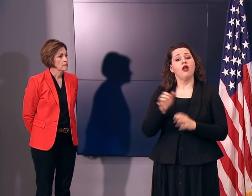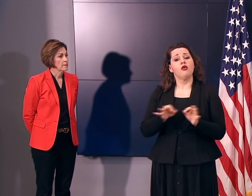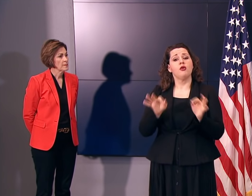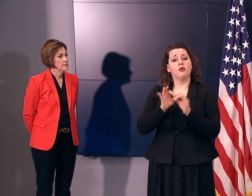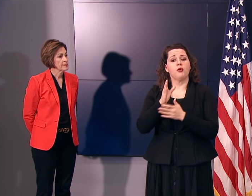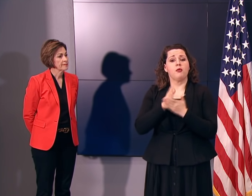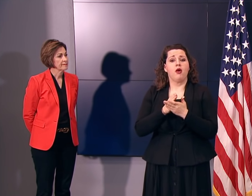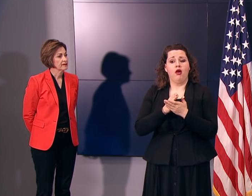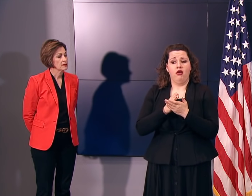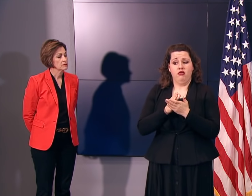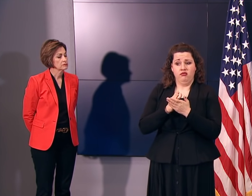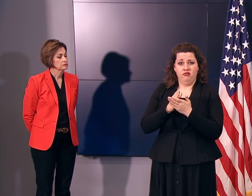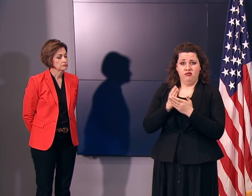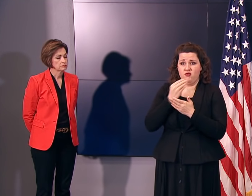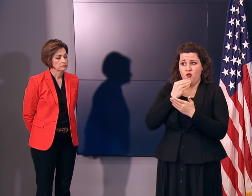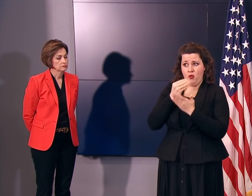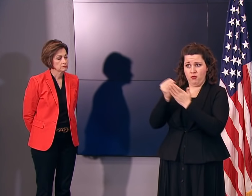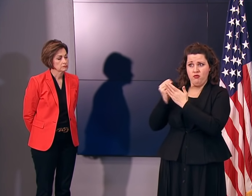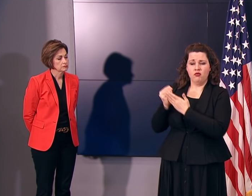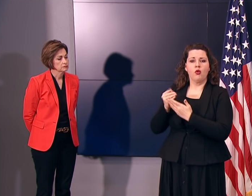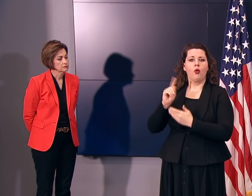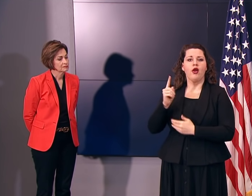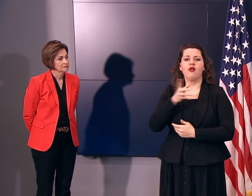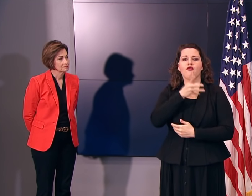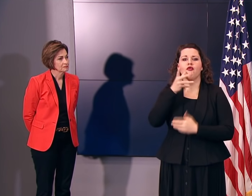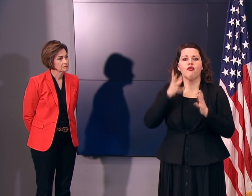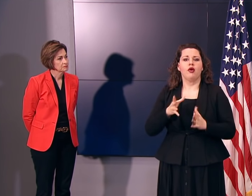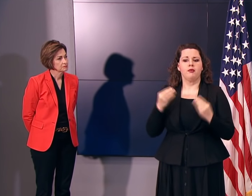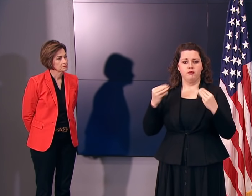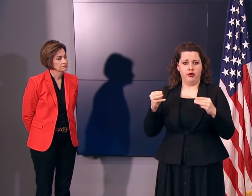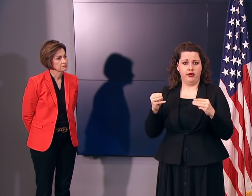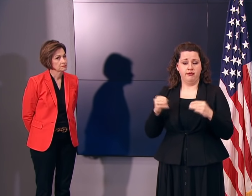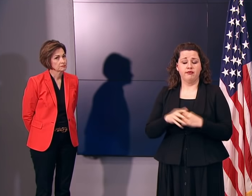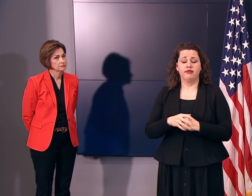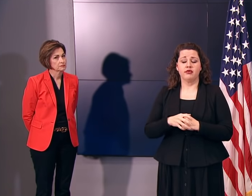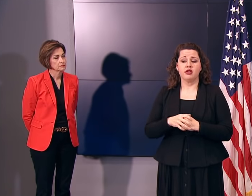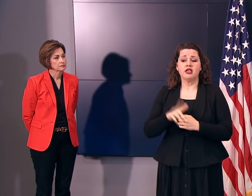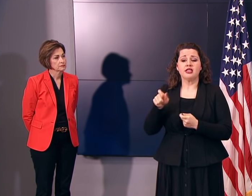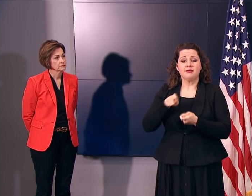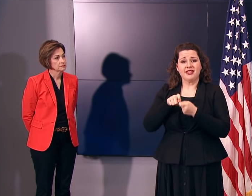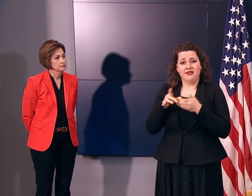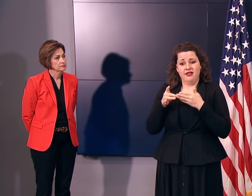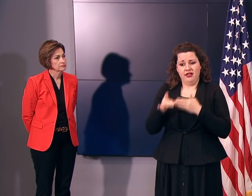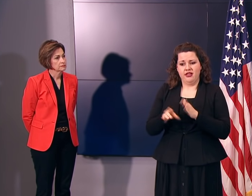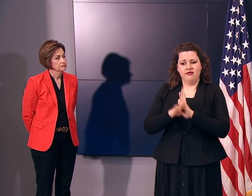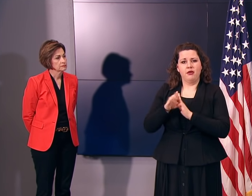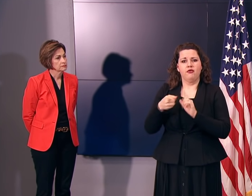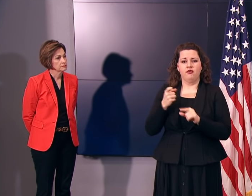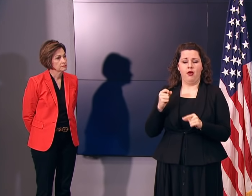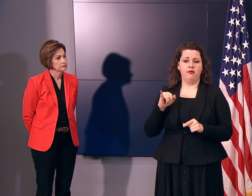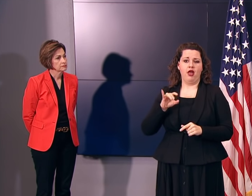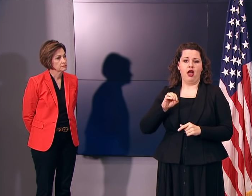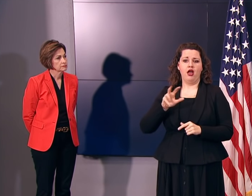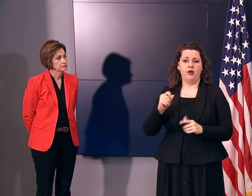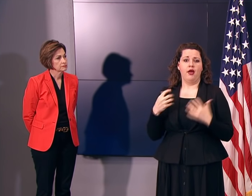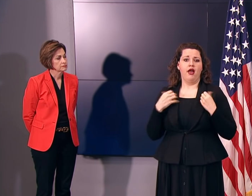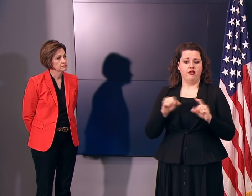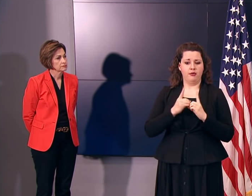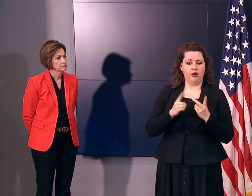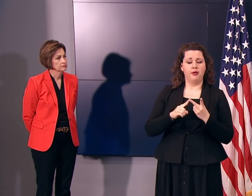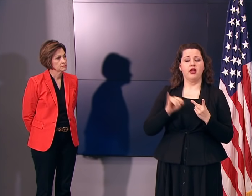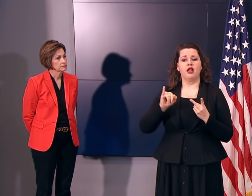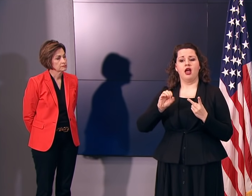how we purchase food as Iowans is at farmers markets, and specific guidance has been developed by the Iowa Department of Public Health, the Iowa